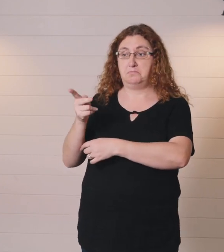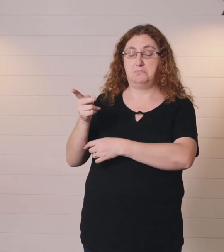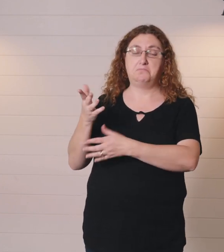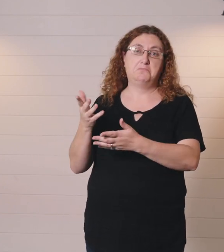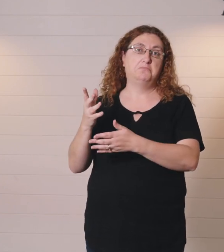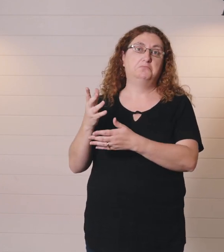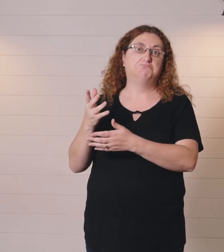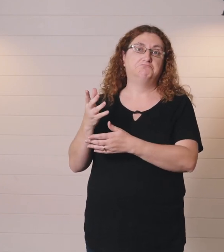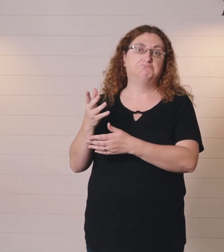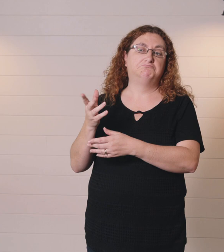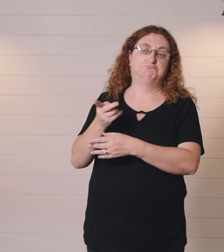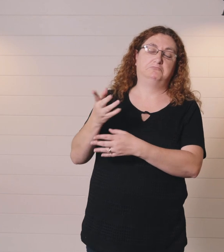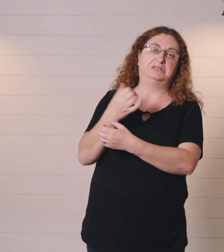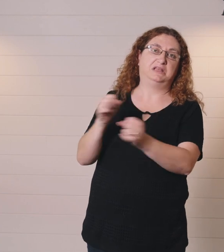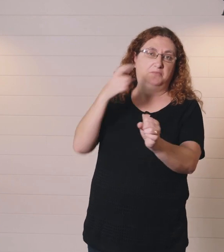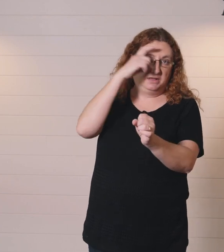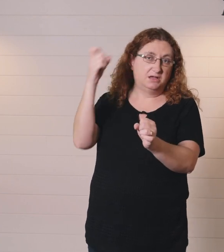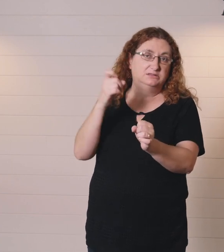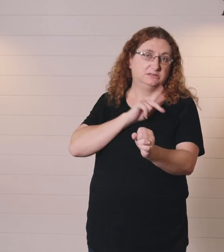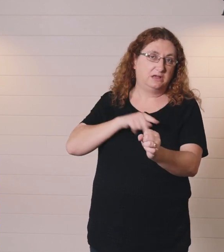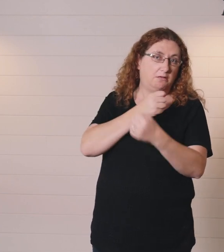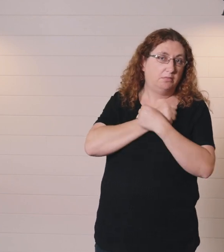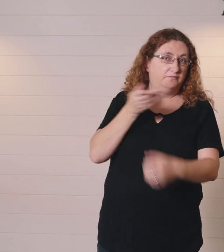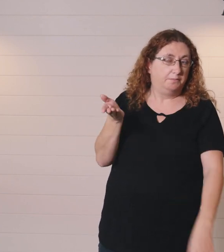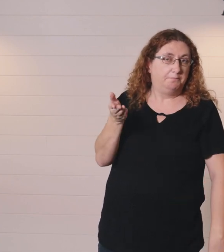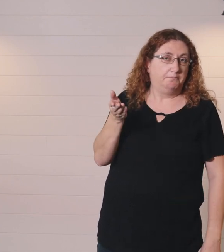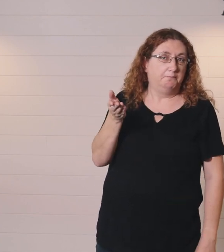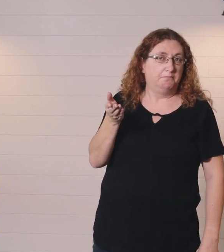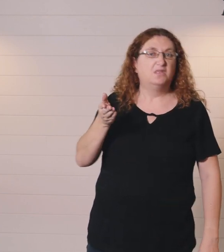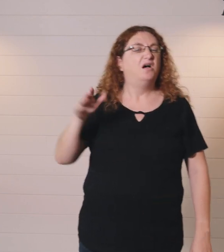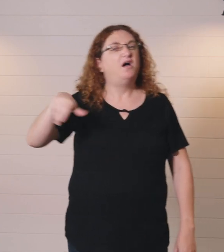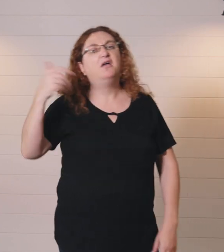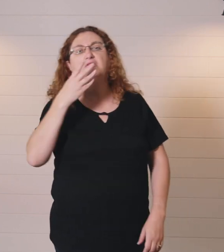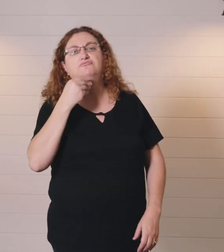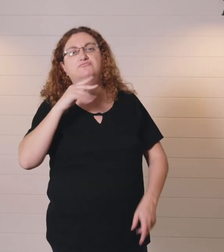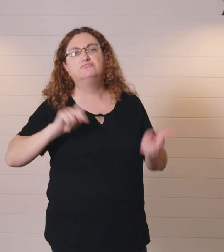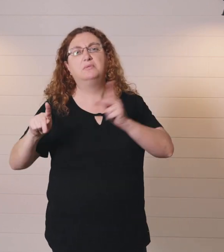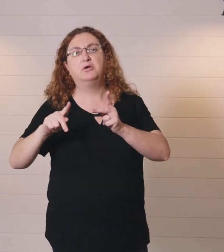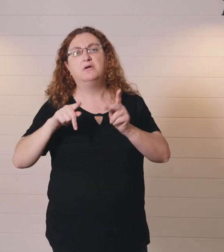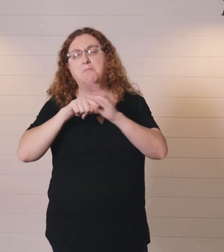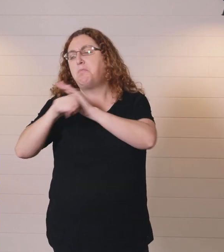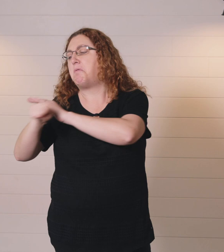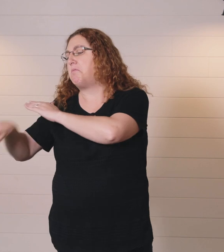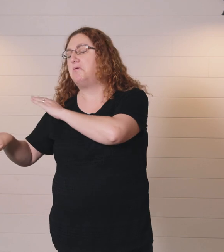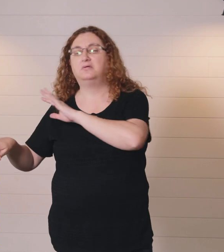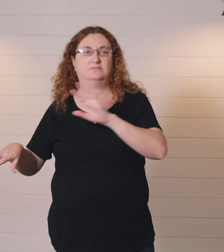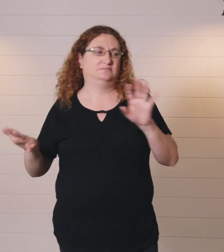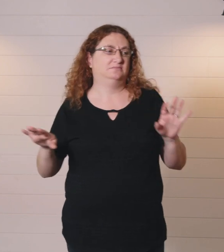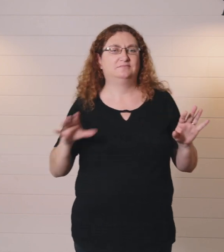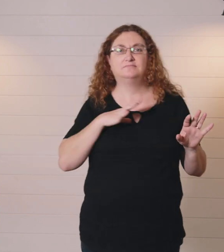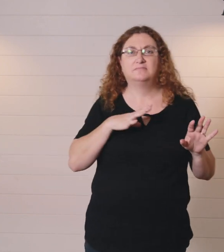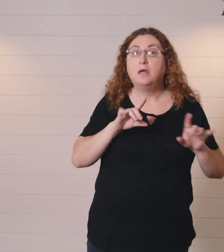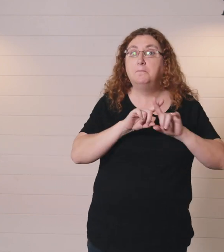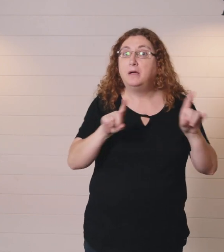Even if the Jews in all of the other parts of the kingdom were to suffer, certainly the queen would have been spared. No one would